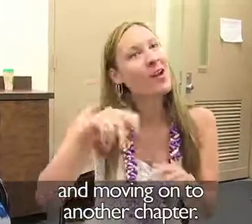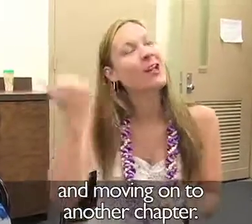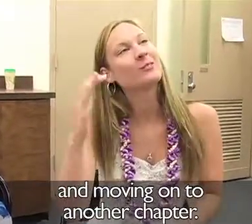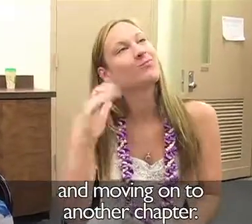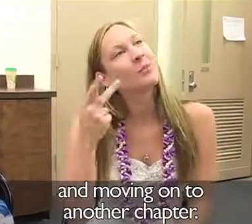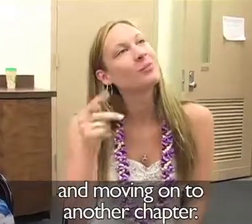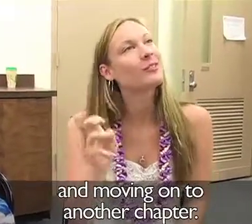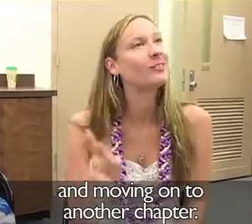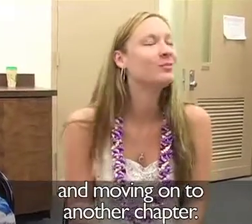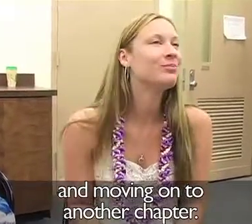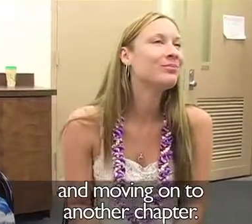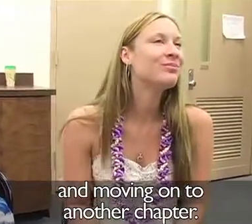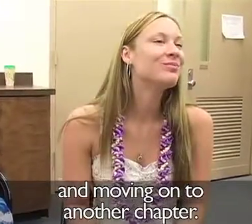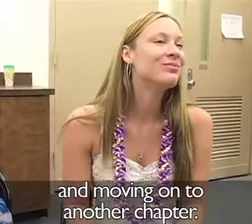And moving on to another chapter.